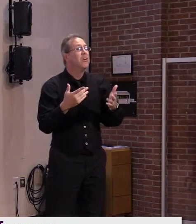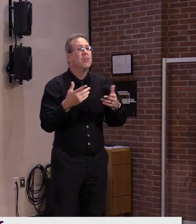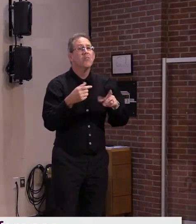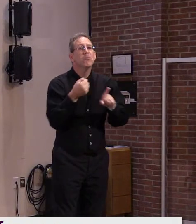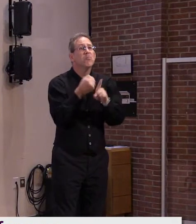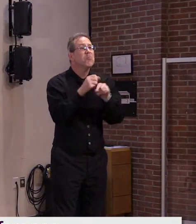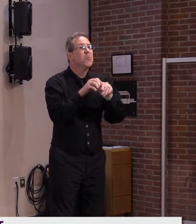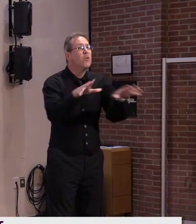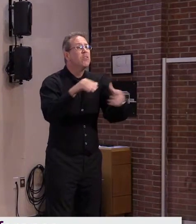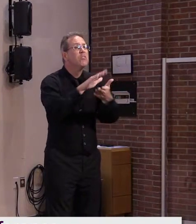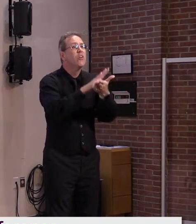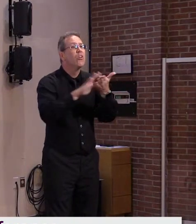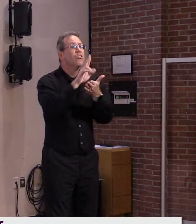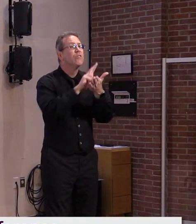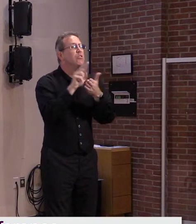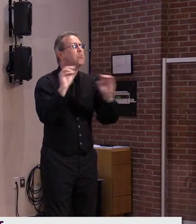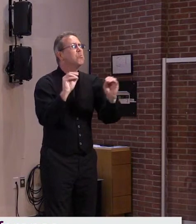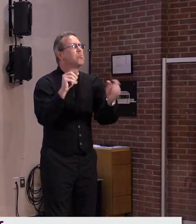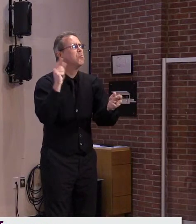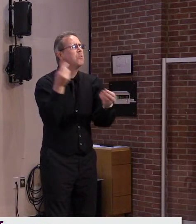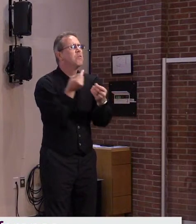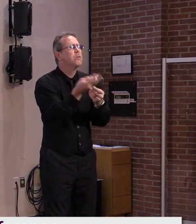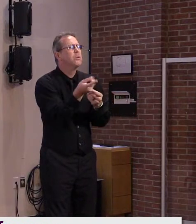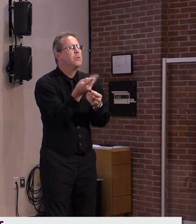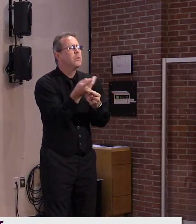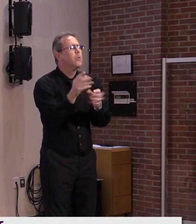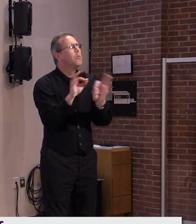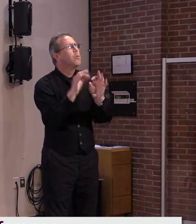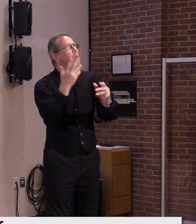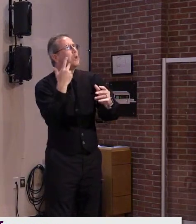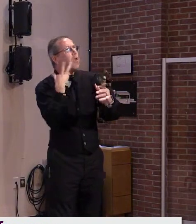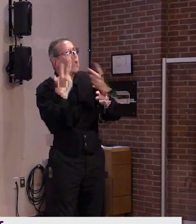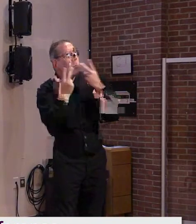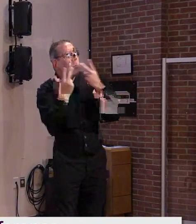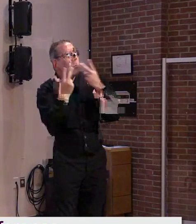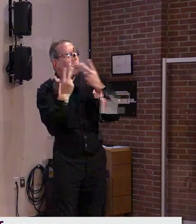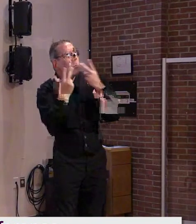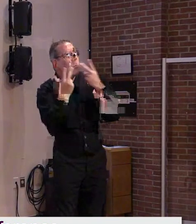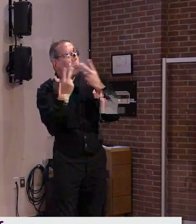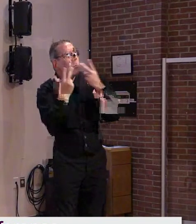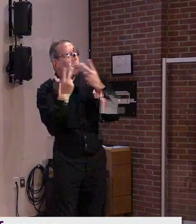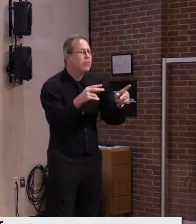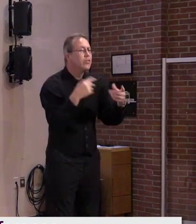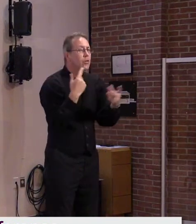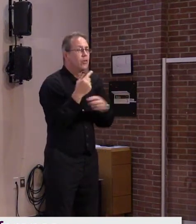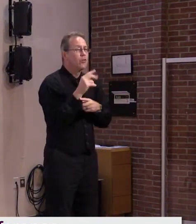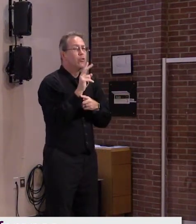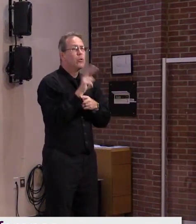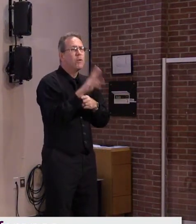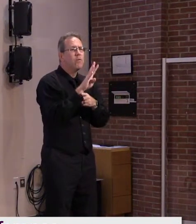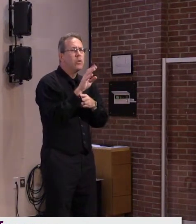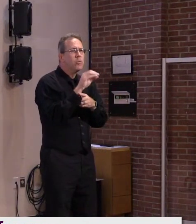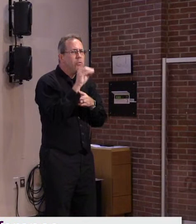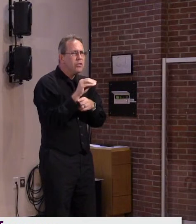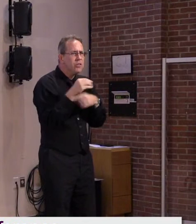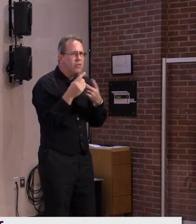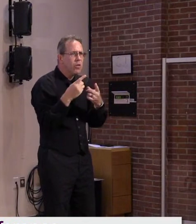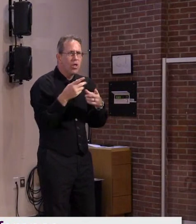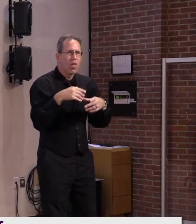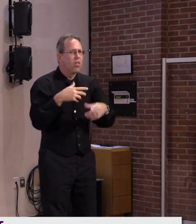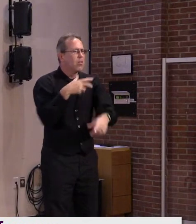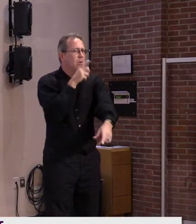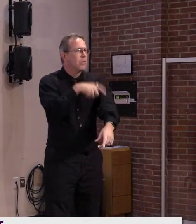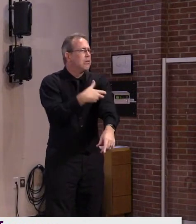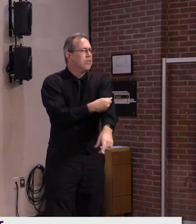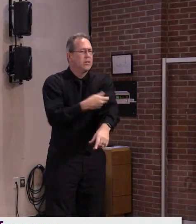to get vaccinated. Then another very small percent, 2.4, have been granted an exemption. But when we look at the